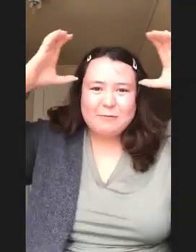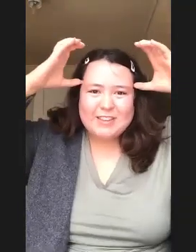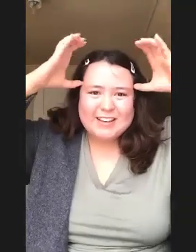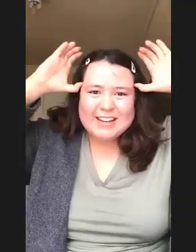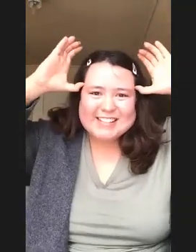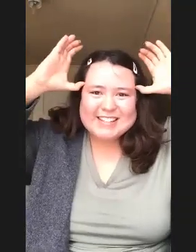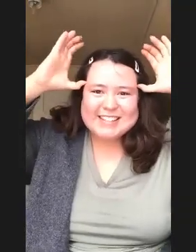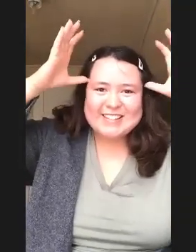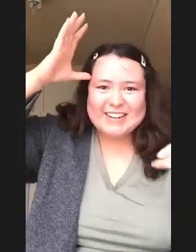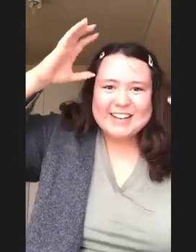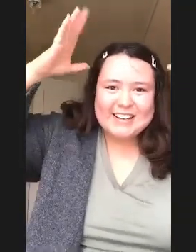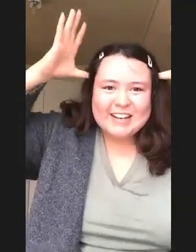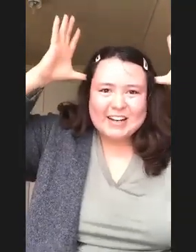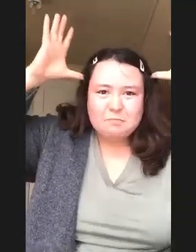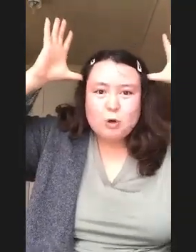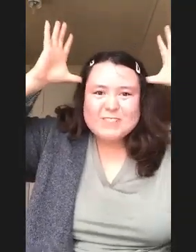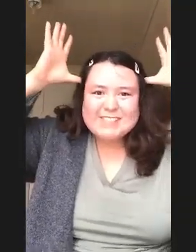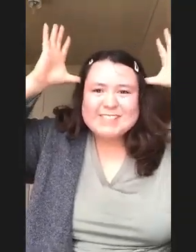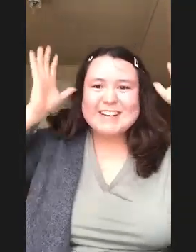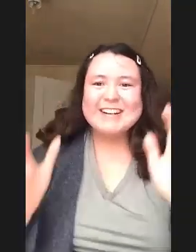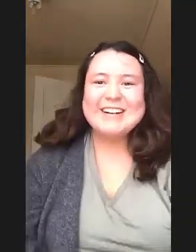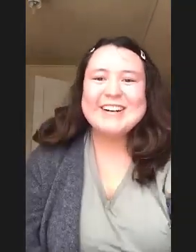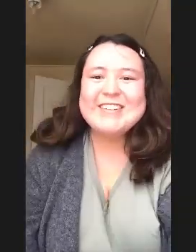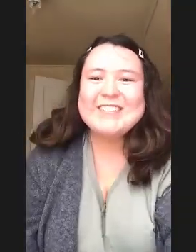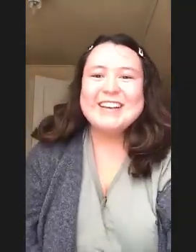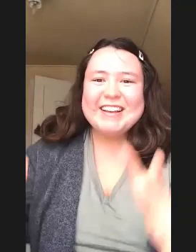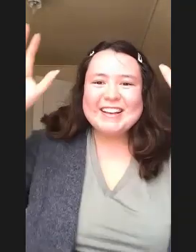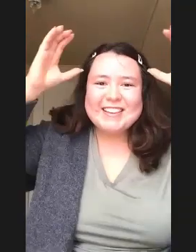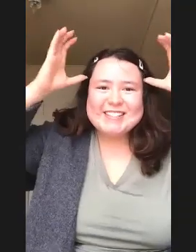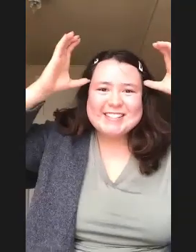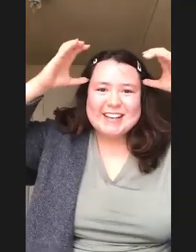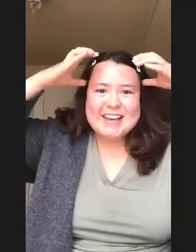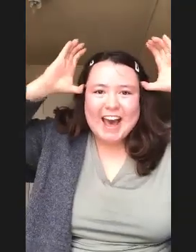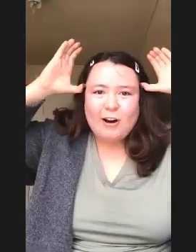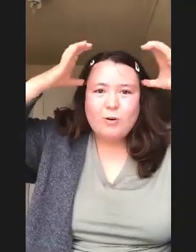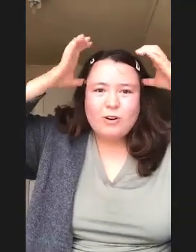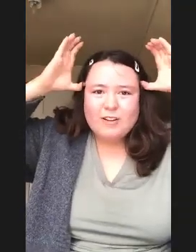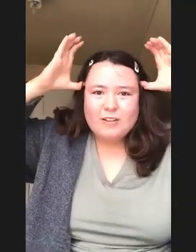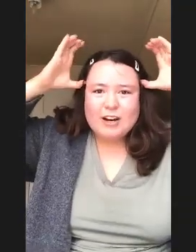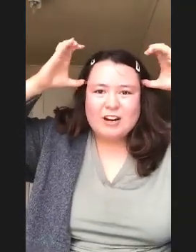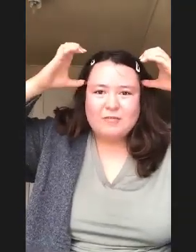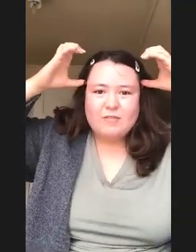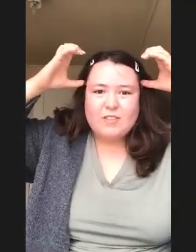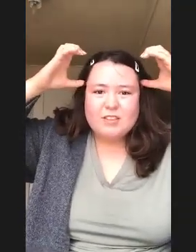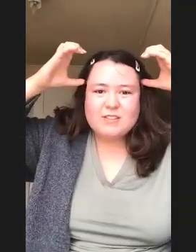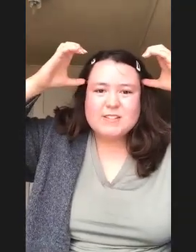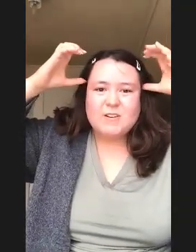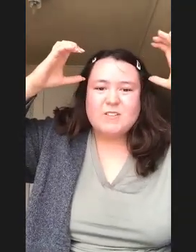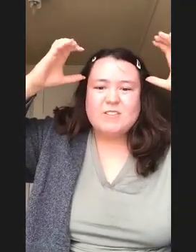with like cousin or moose. This is like cow. So